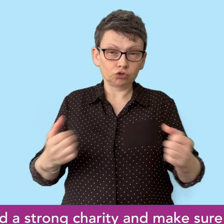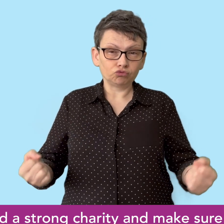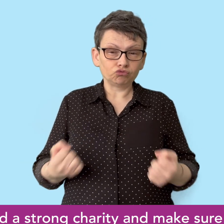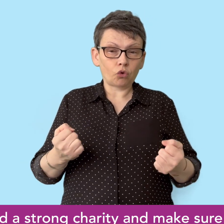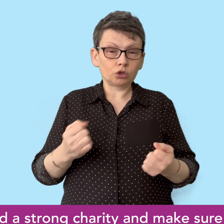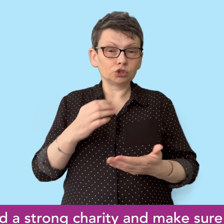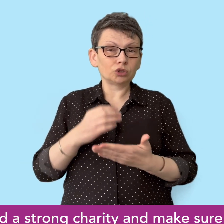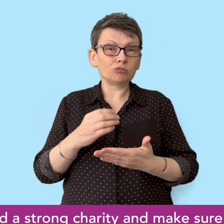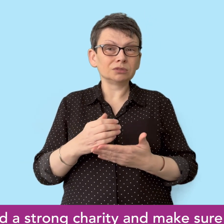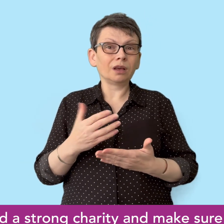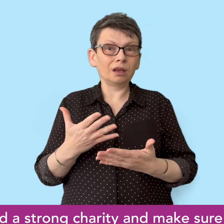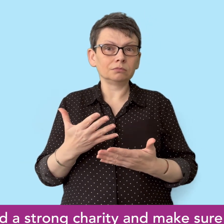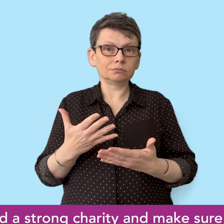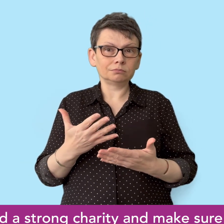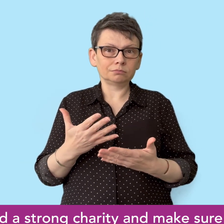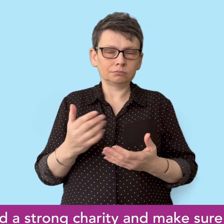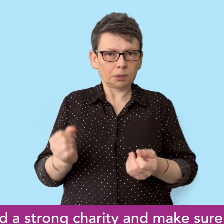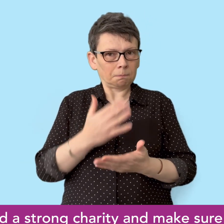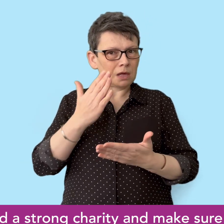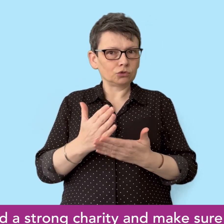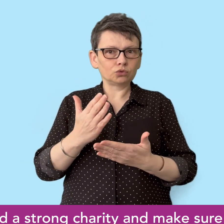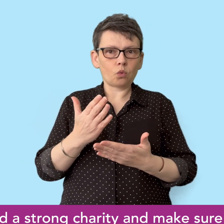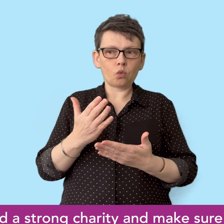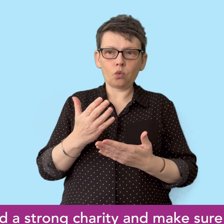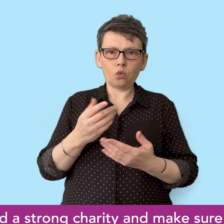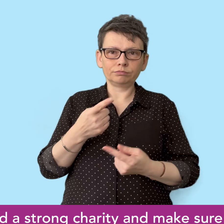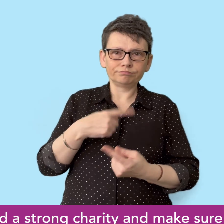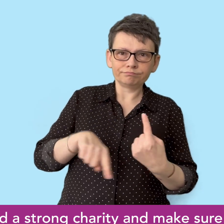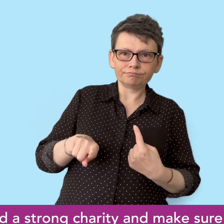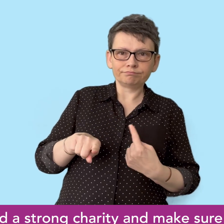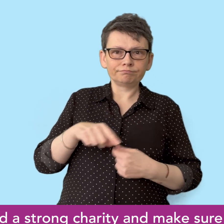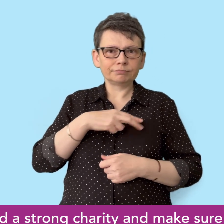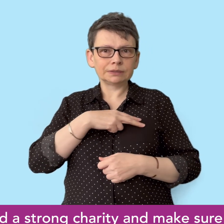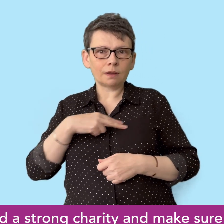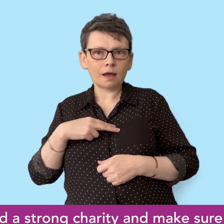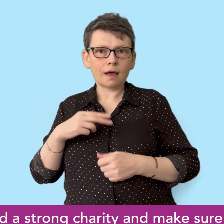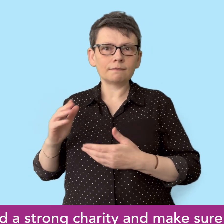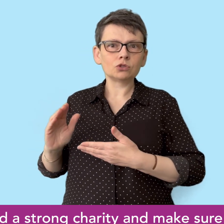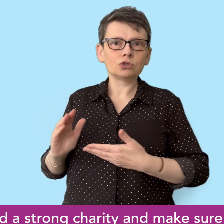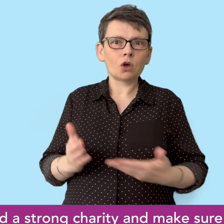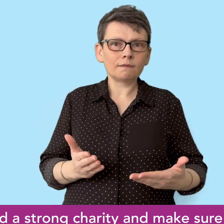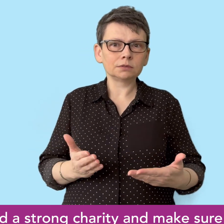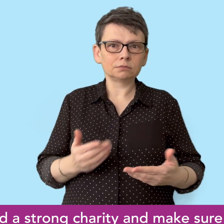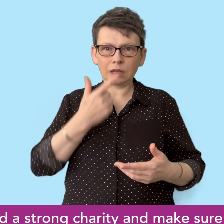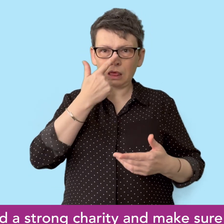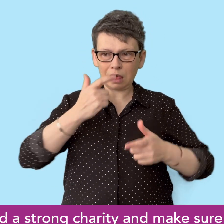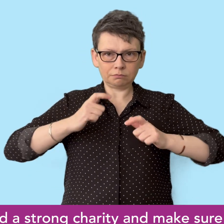Lead a strong charity and make sure all staff and services can adapt to change.